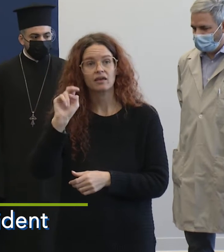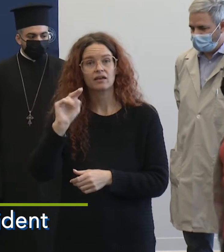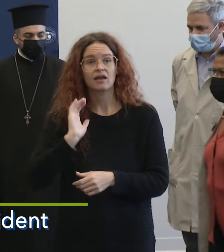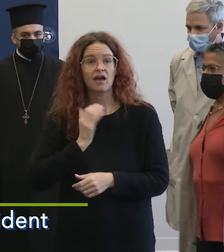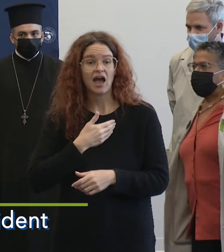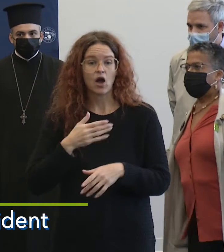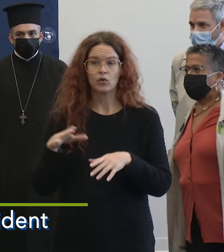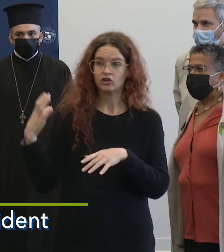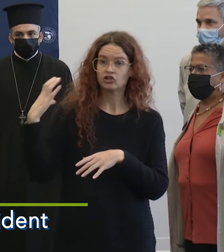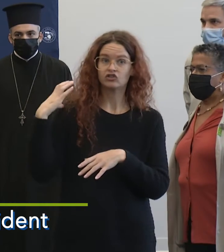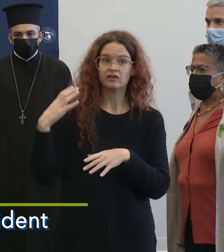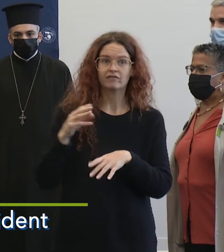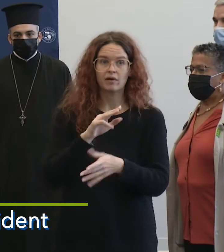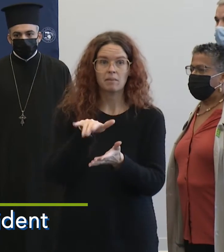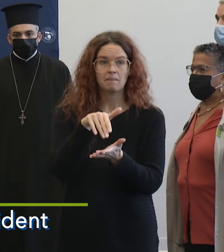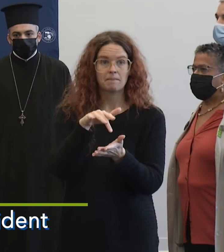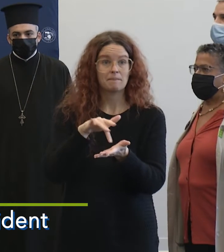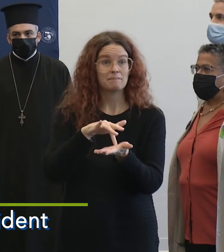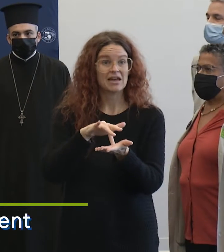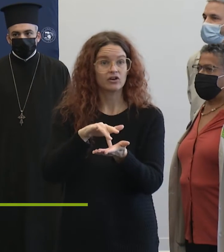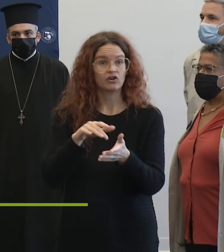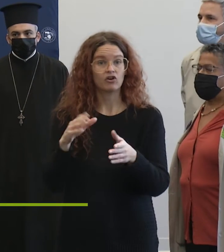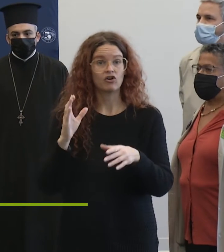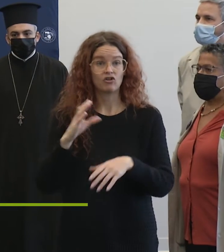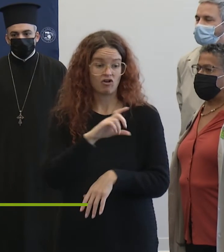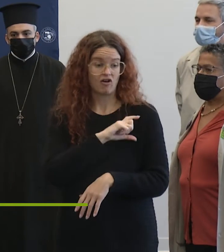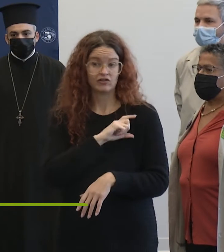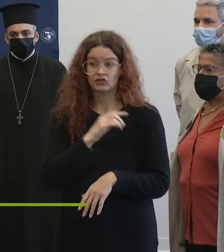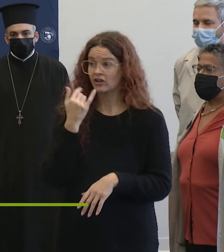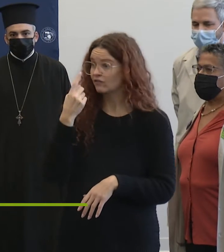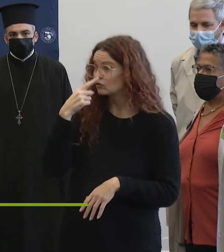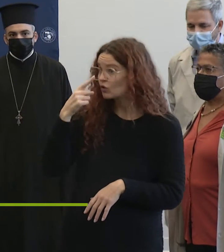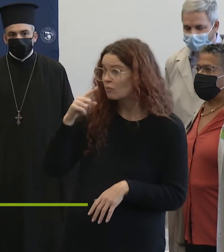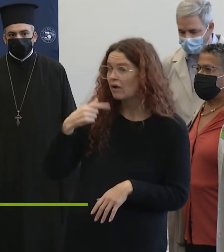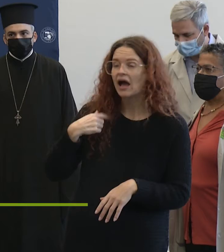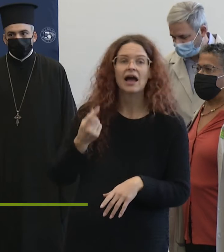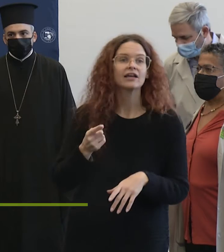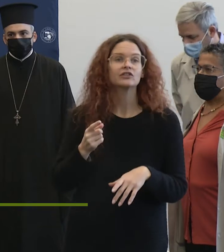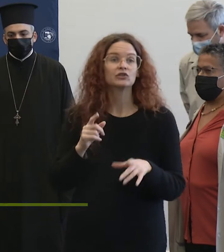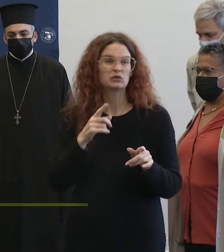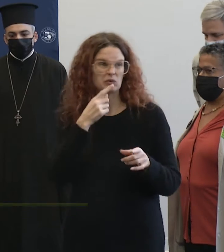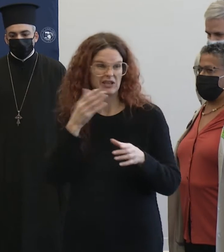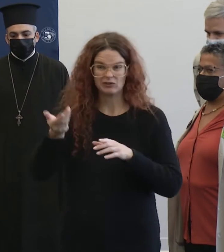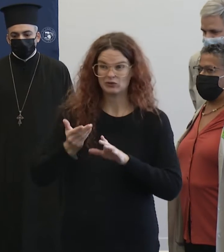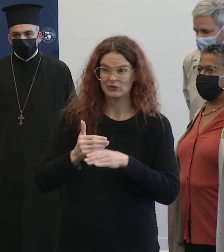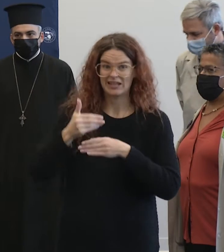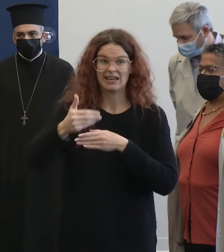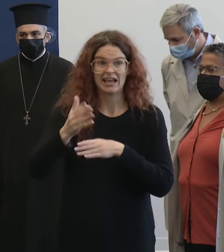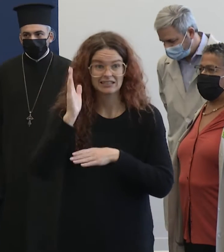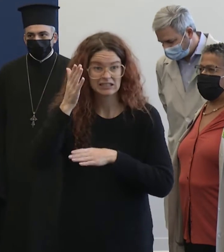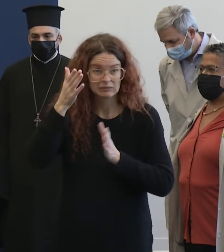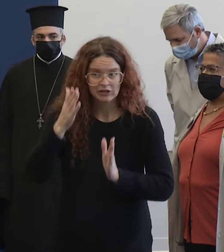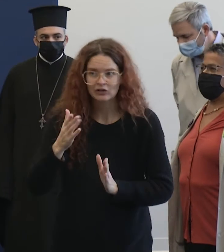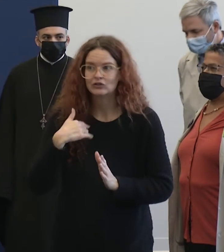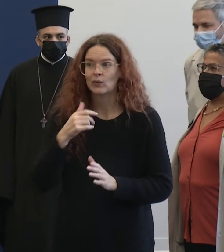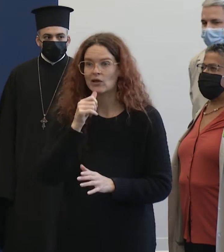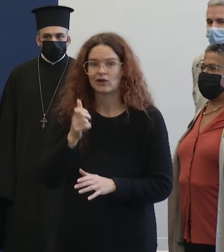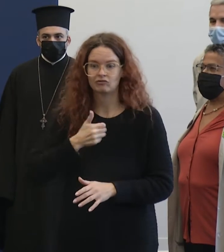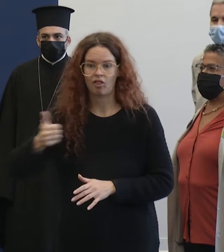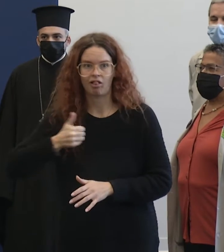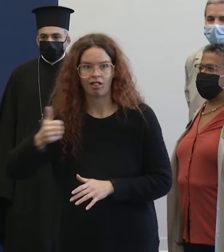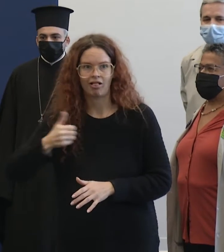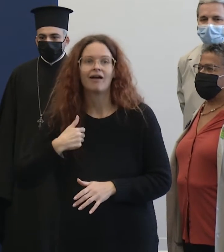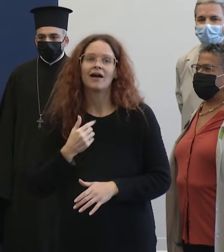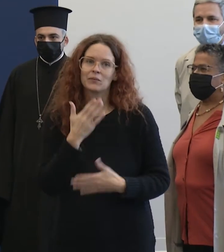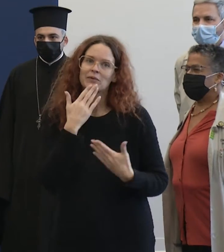If you would do me the courtesy of just introducing the next person so that I don't have to bounce back and forth here between the podium, I would be